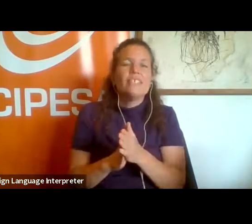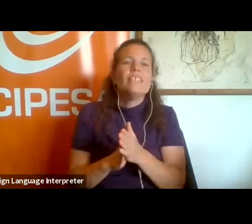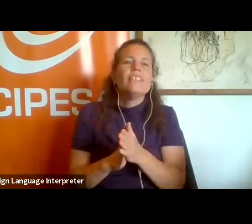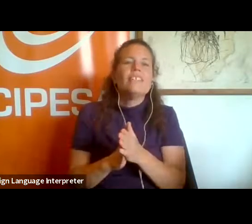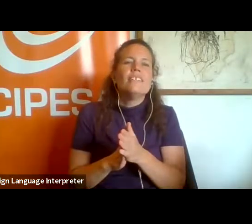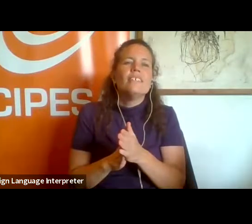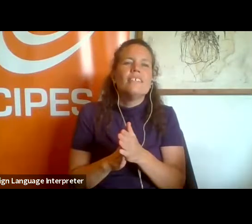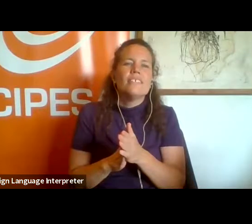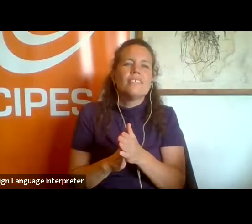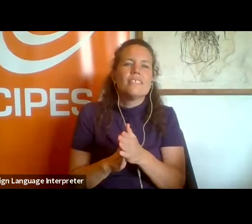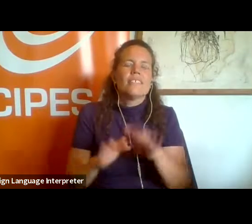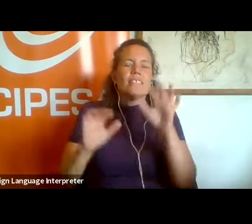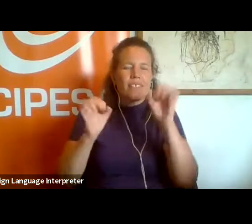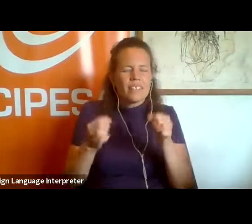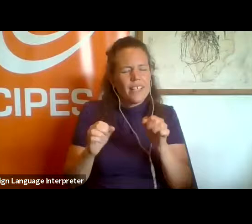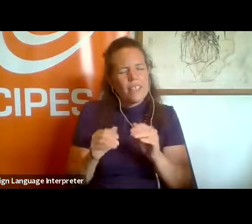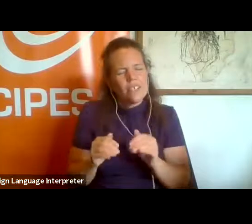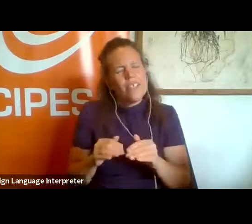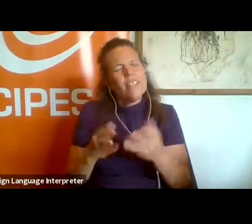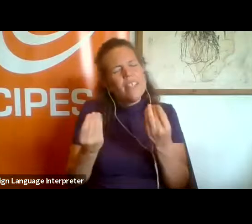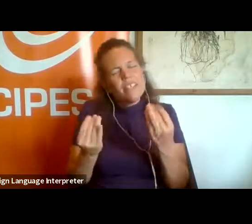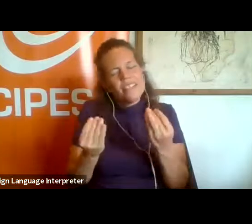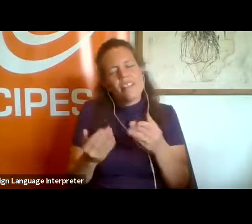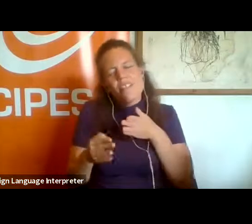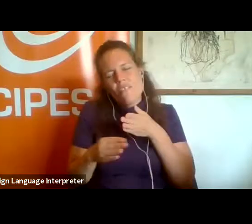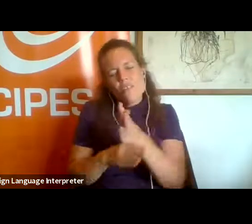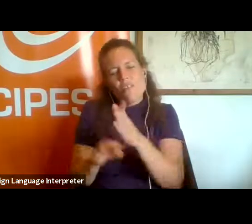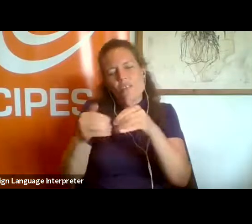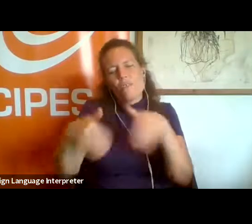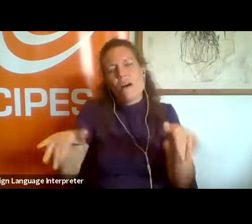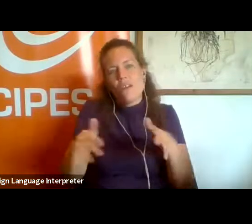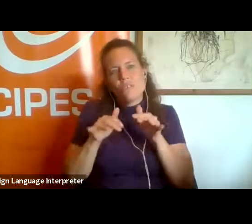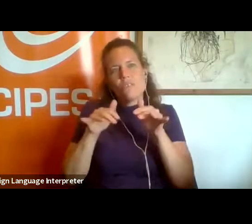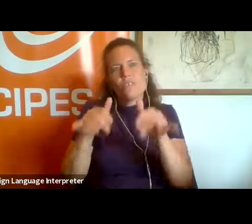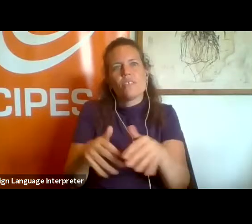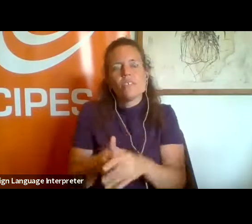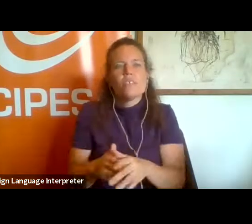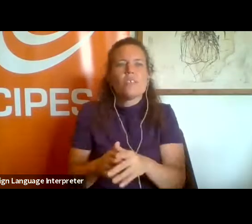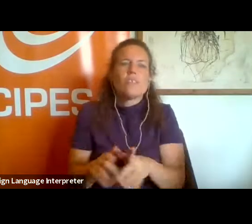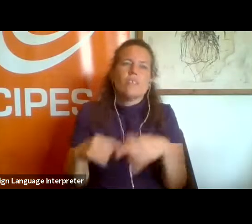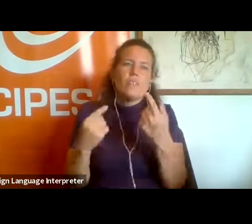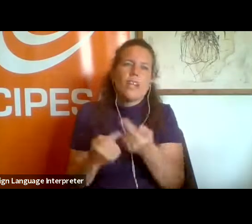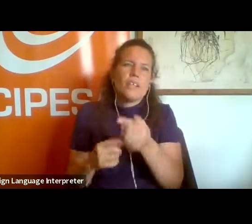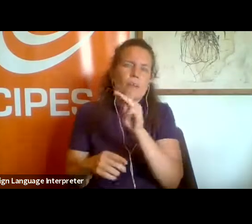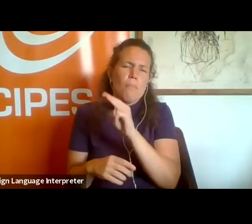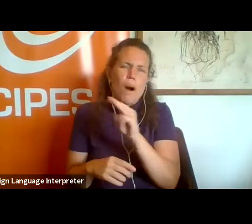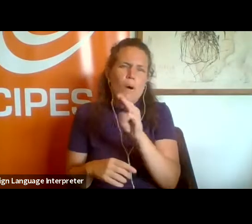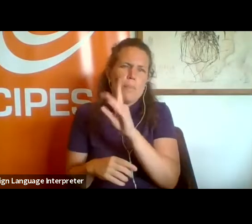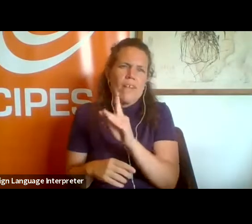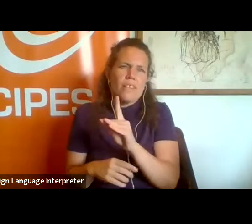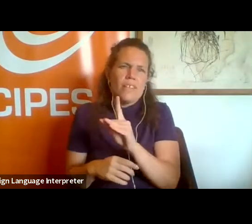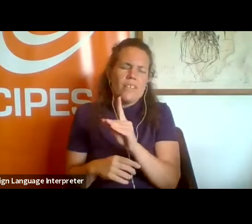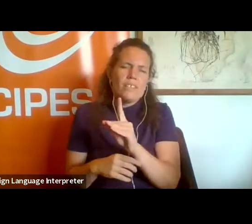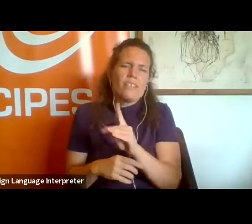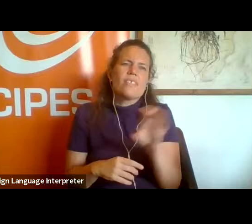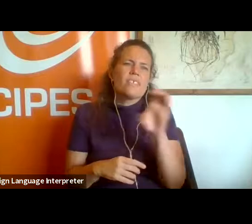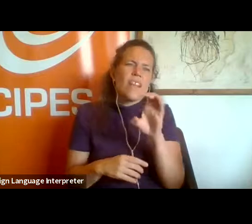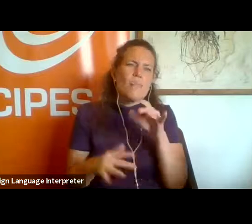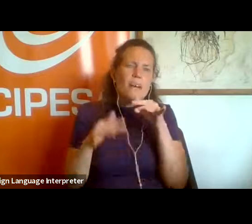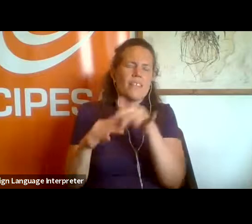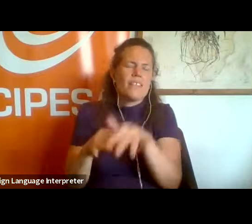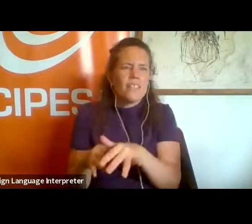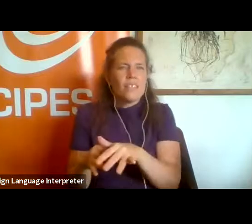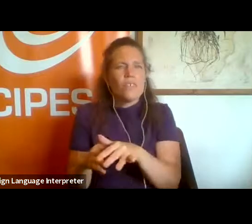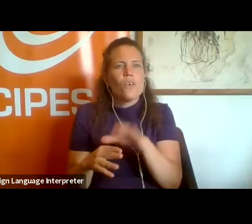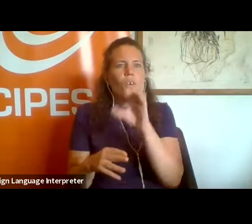sort of break boundaries quite easily. We had NotPetya, which was a cyber attack in Ukraine that